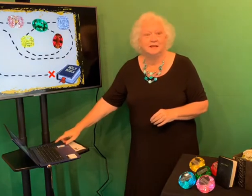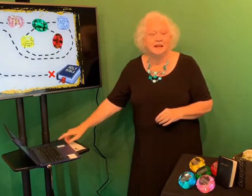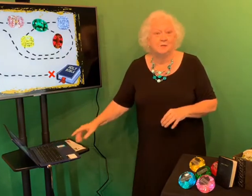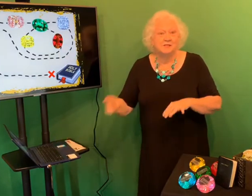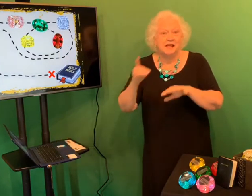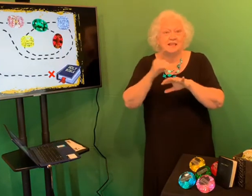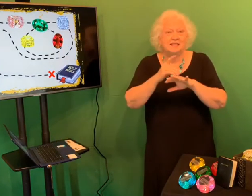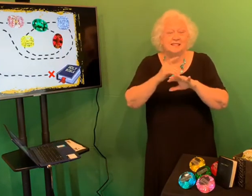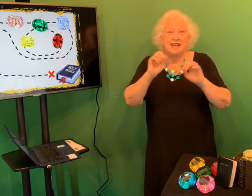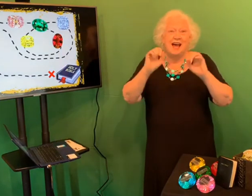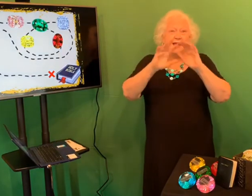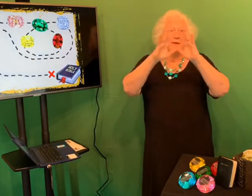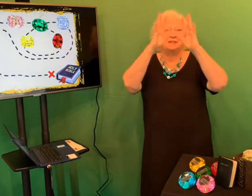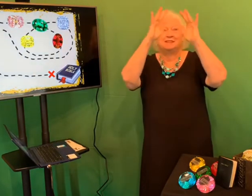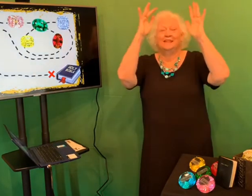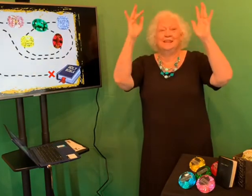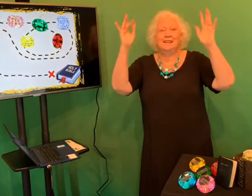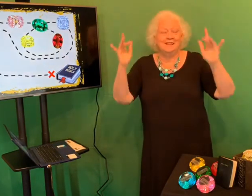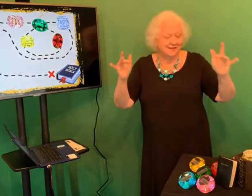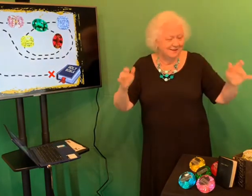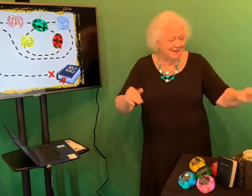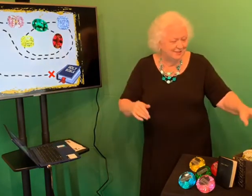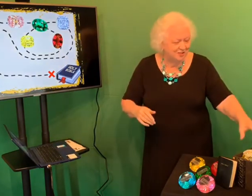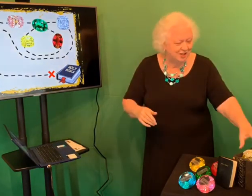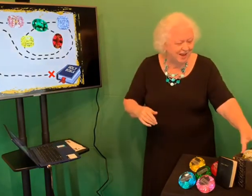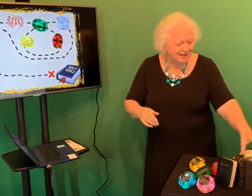It was like a diamond, clear and shiny.